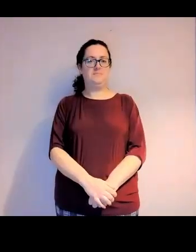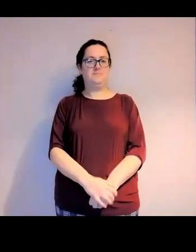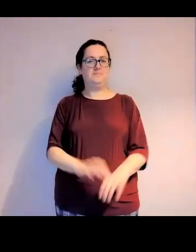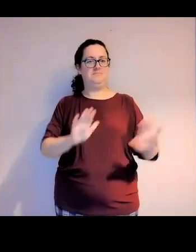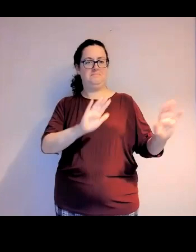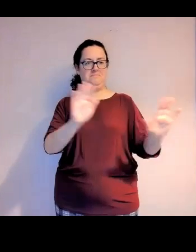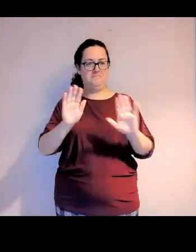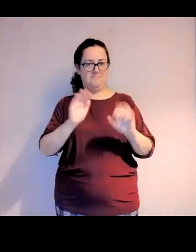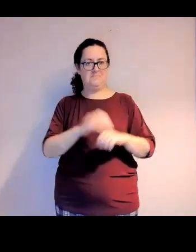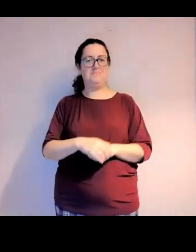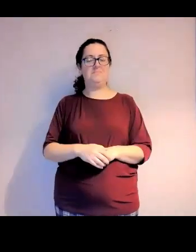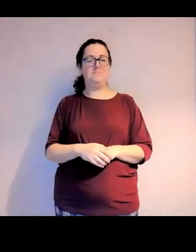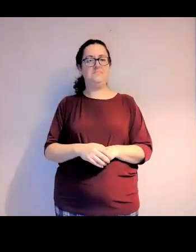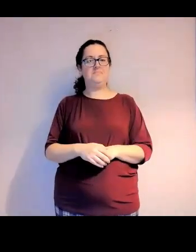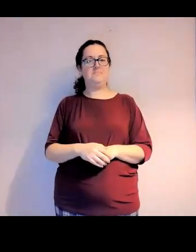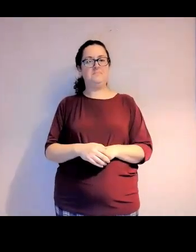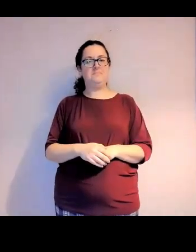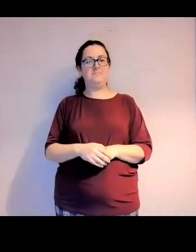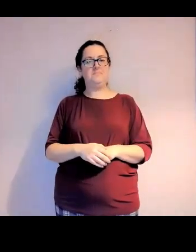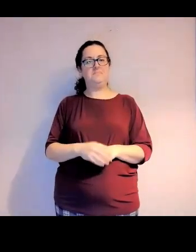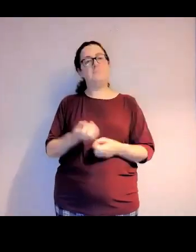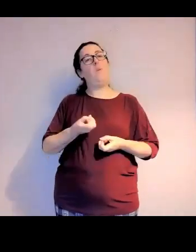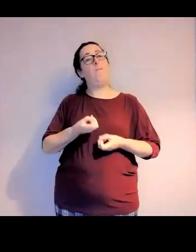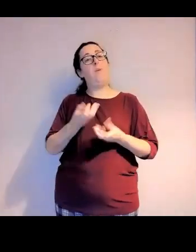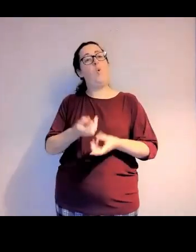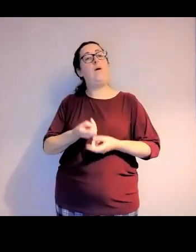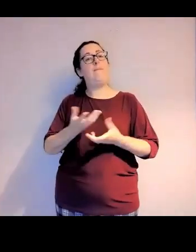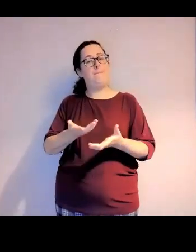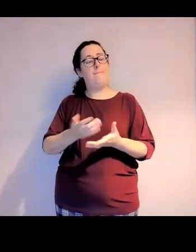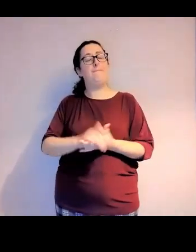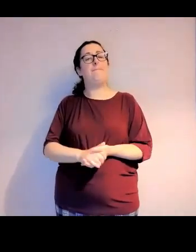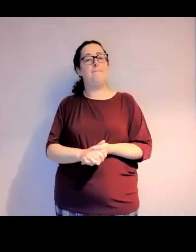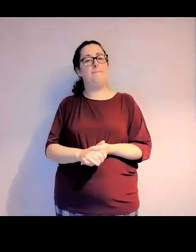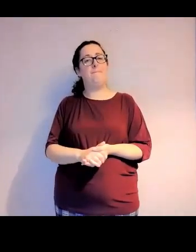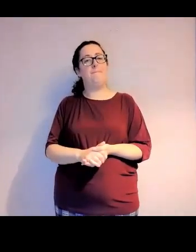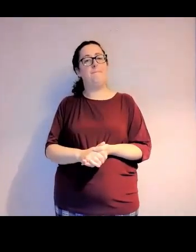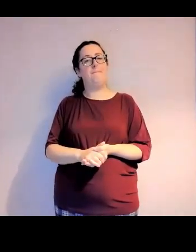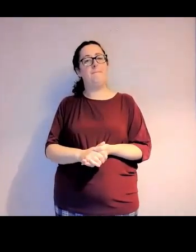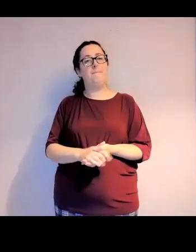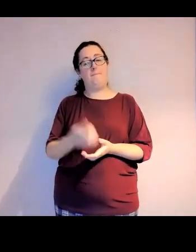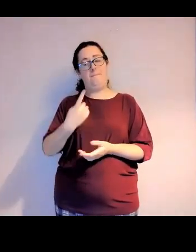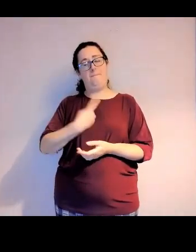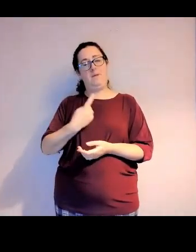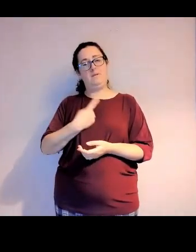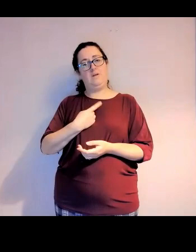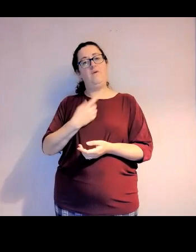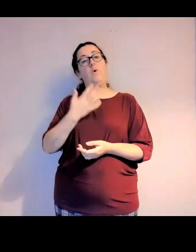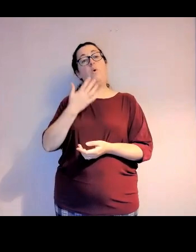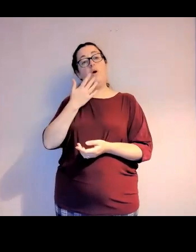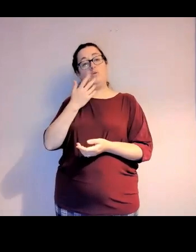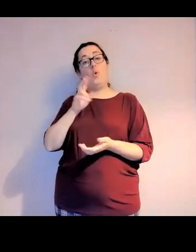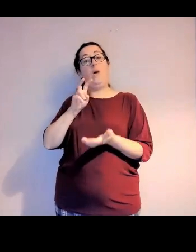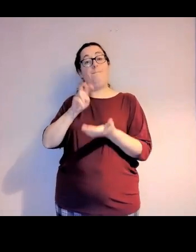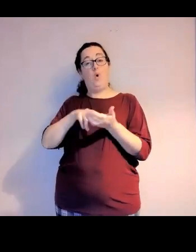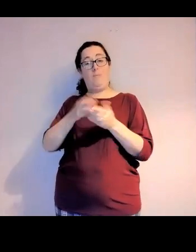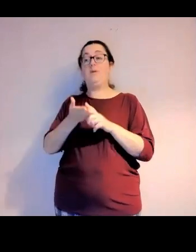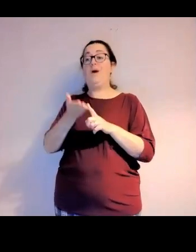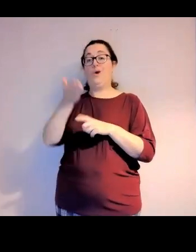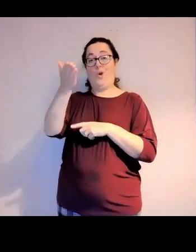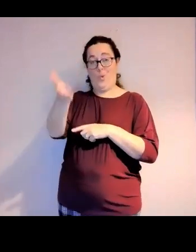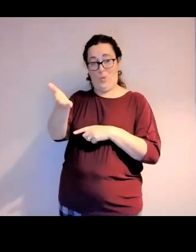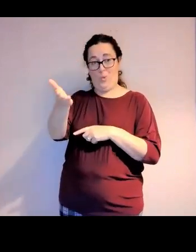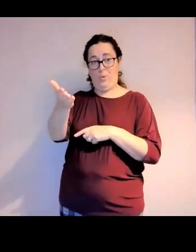Hi. Yeah, this is a poem that I wrote during an appointment that I attended